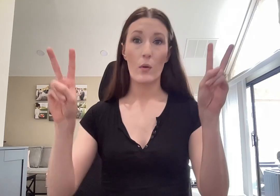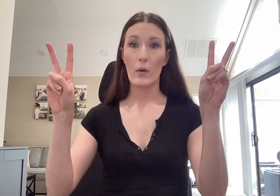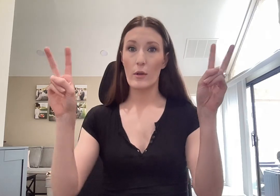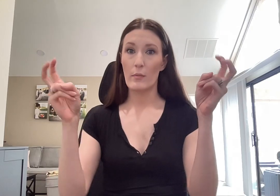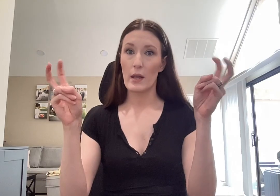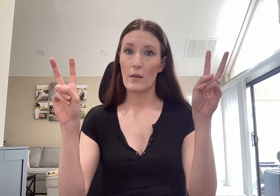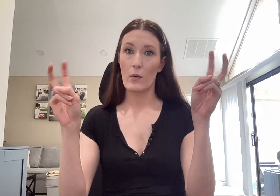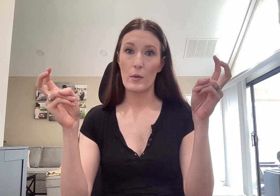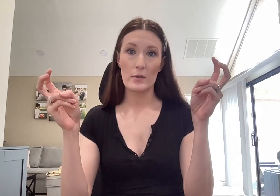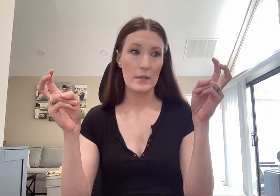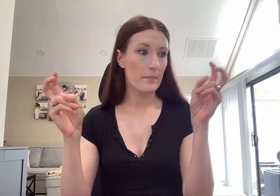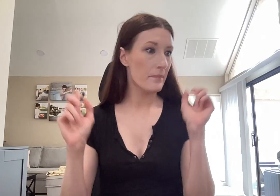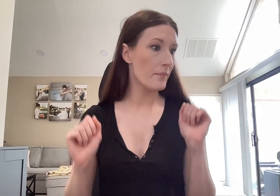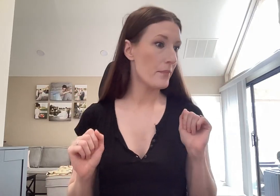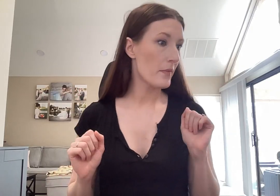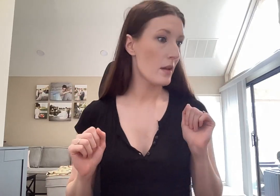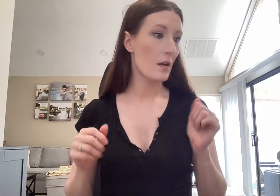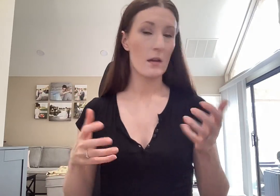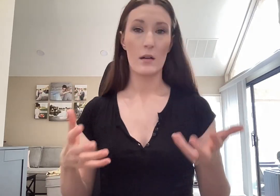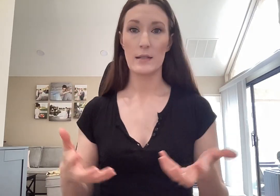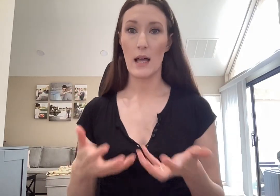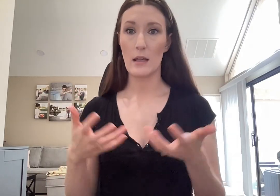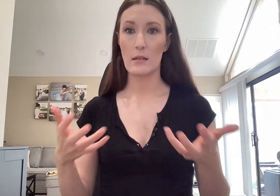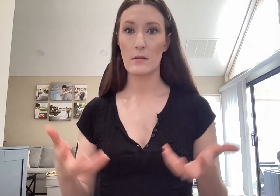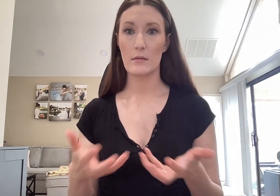Quote, you make little quotes. Salad.